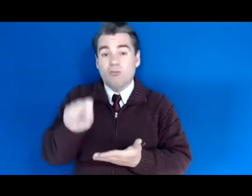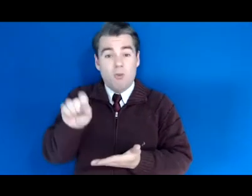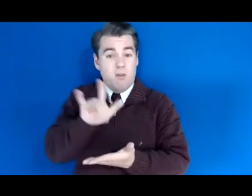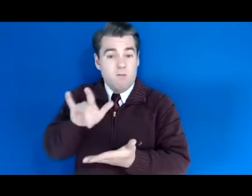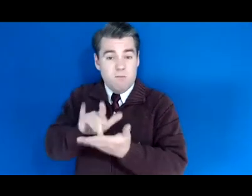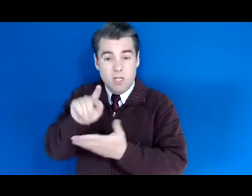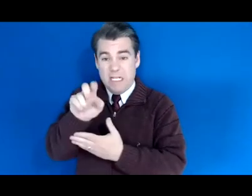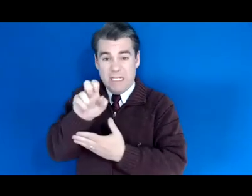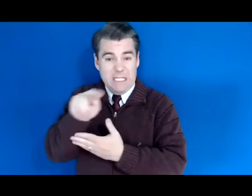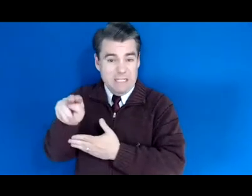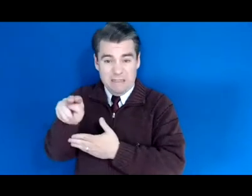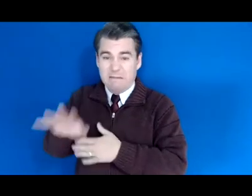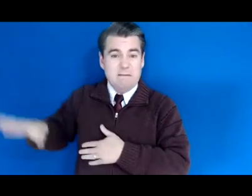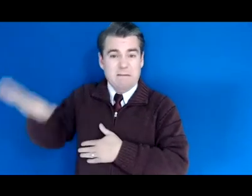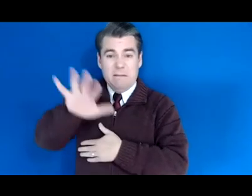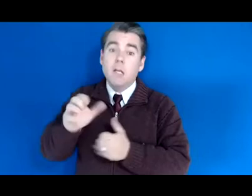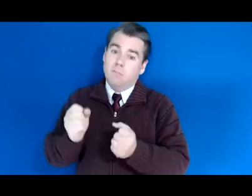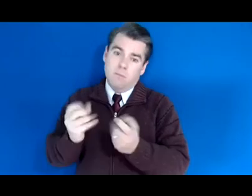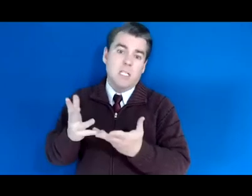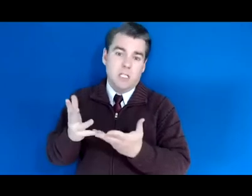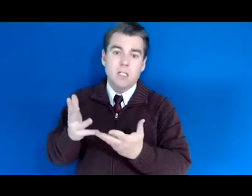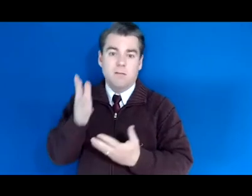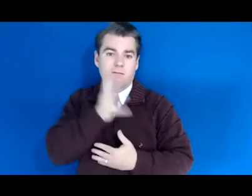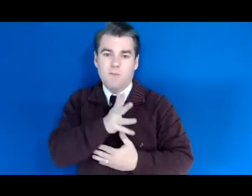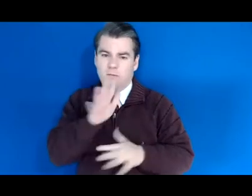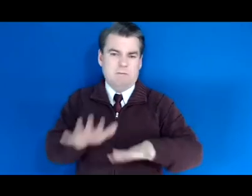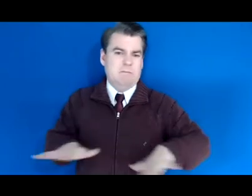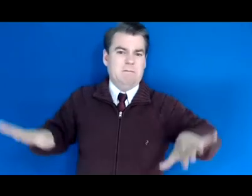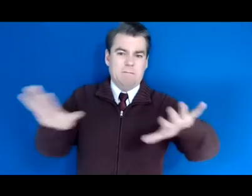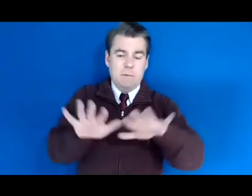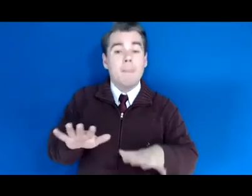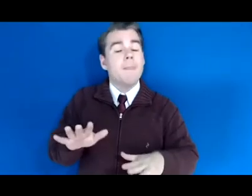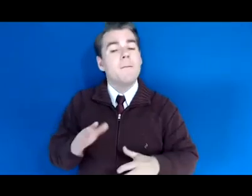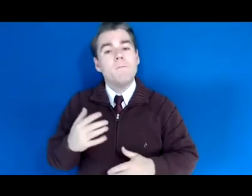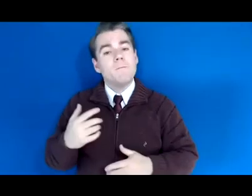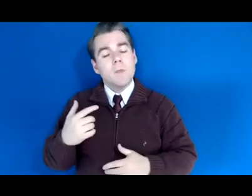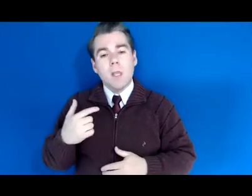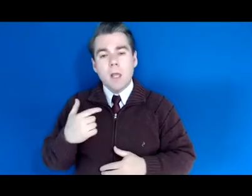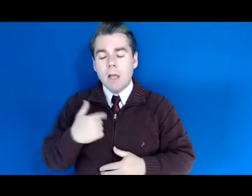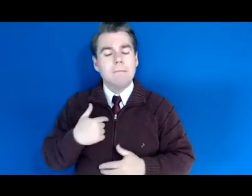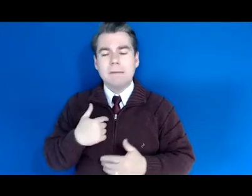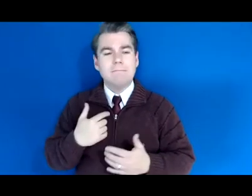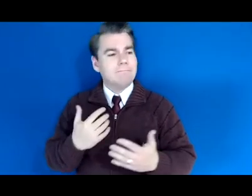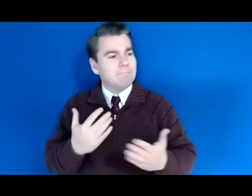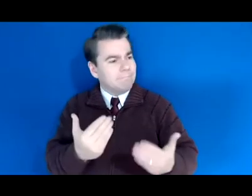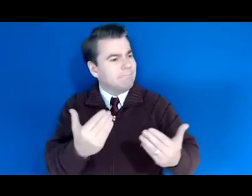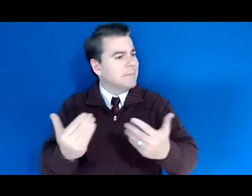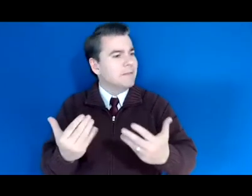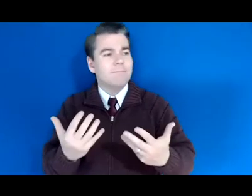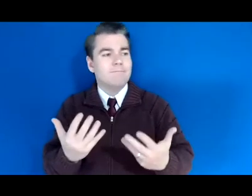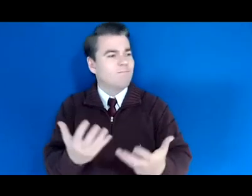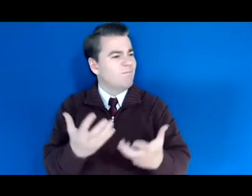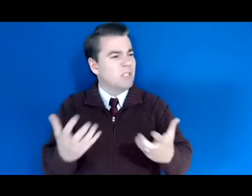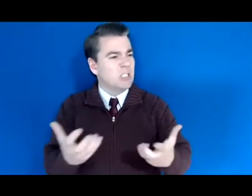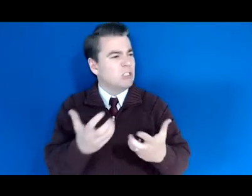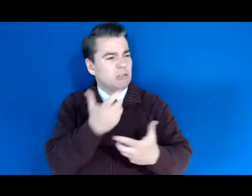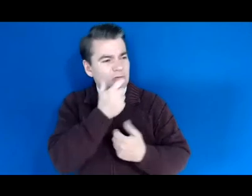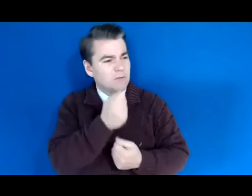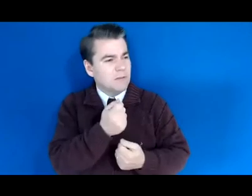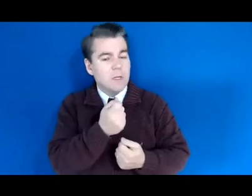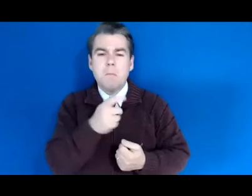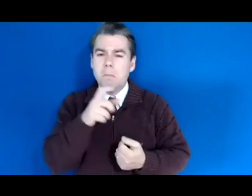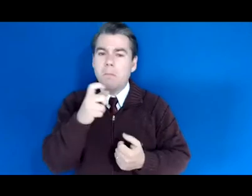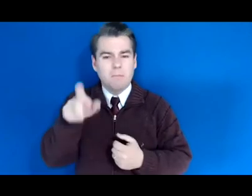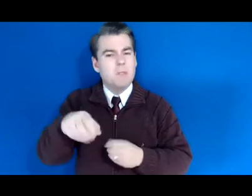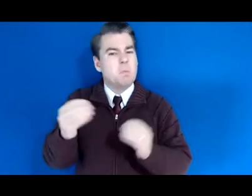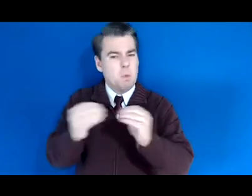is largely rural. It's been rare for me to draw much interest unless I hold an event further north,